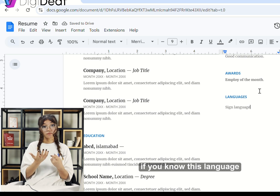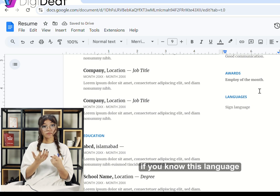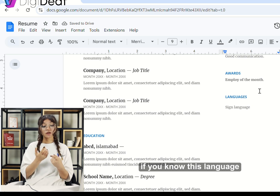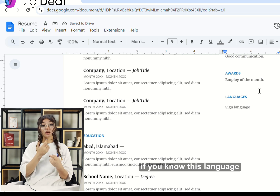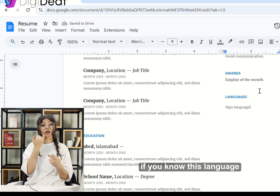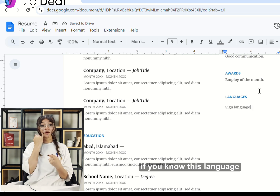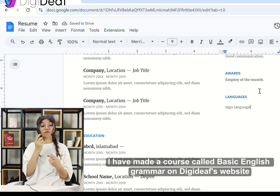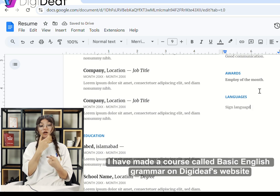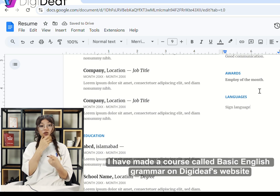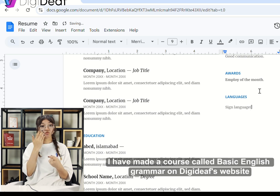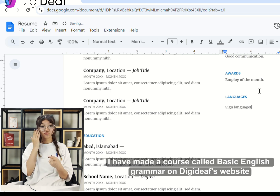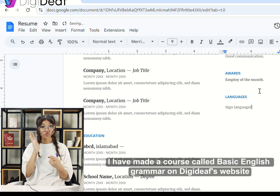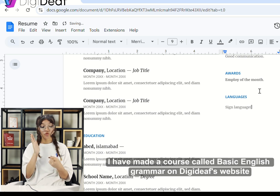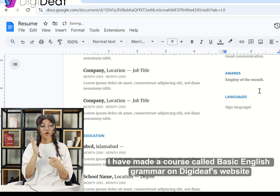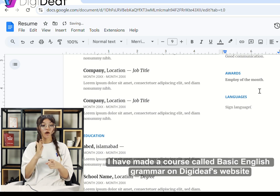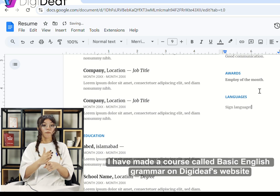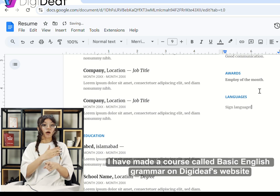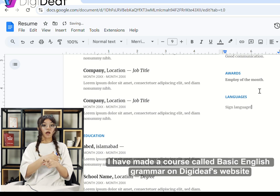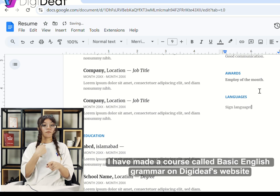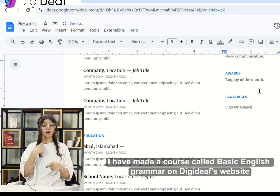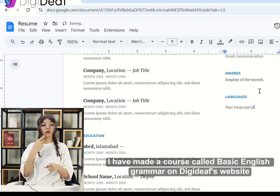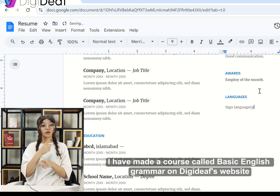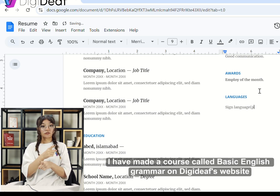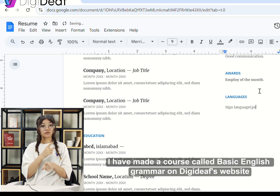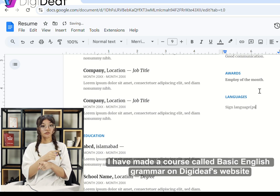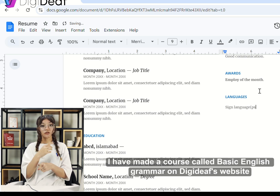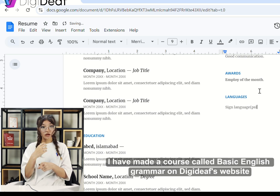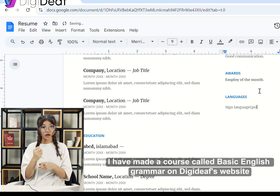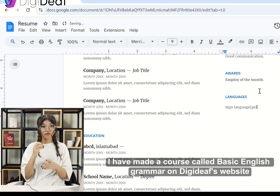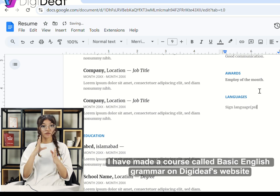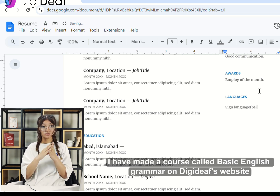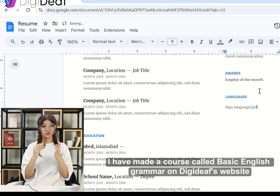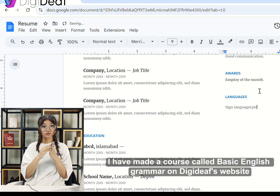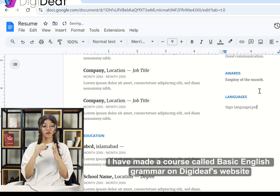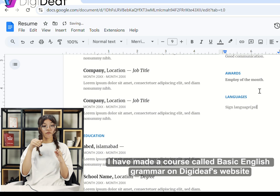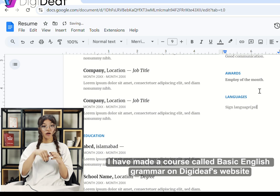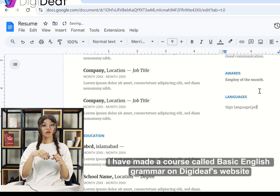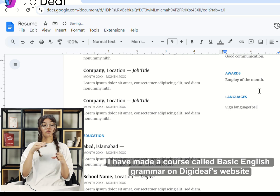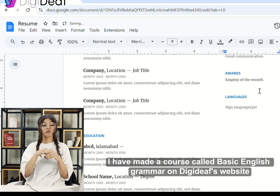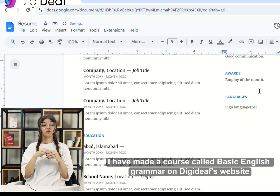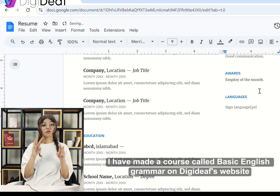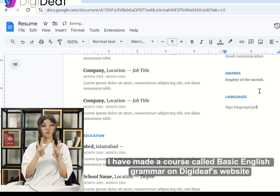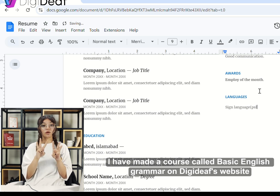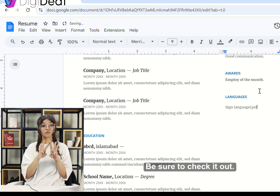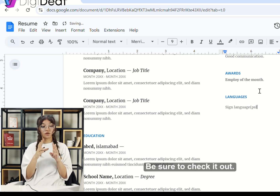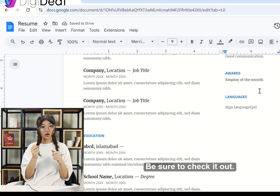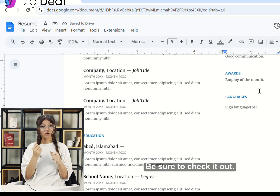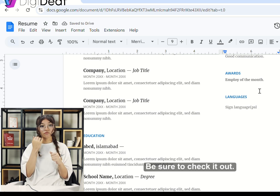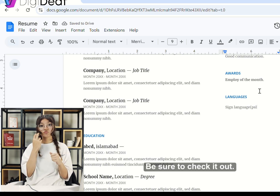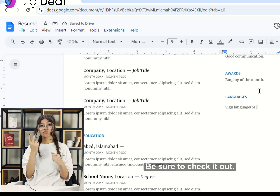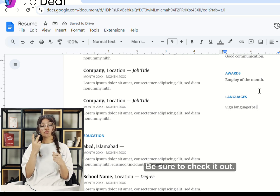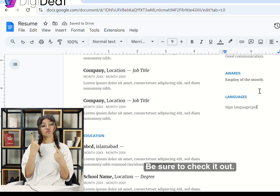this language, I have made a course called Basic English Grammar on DigiDef website. Be sure to check it